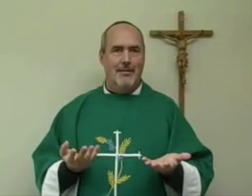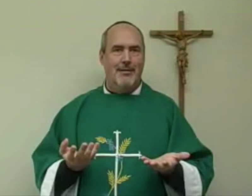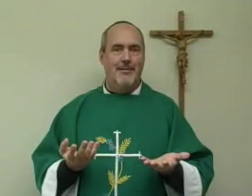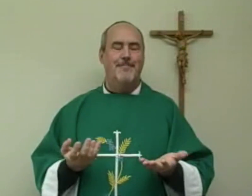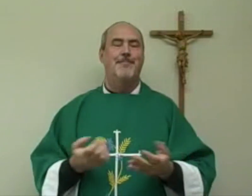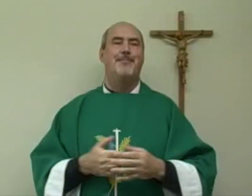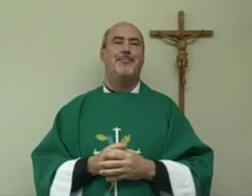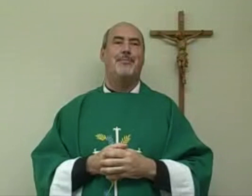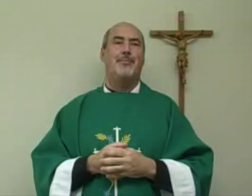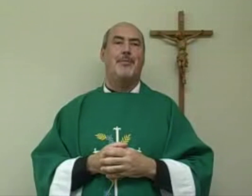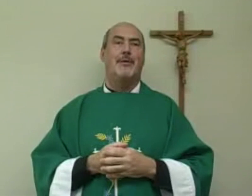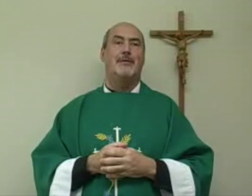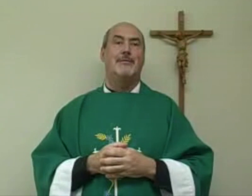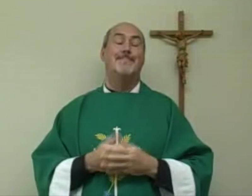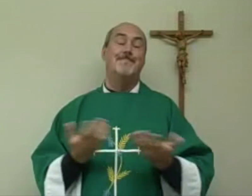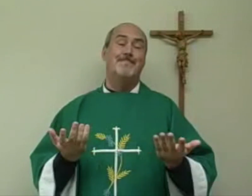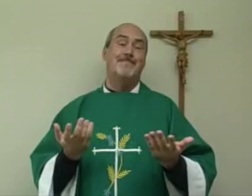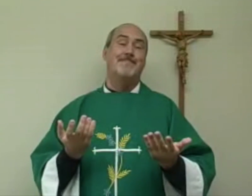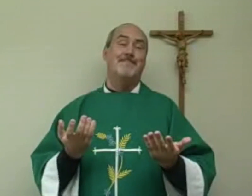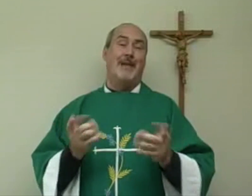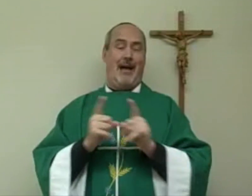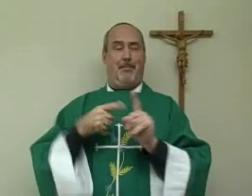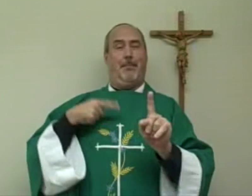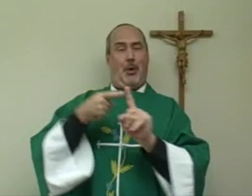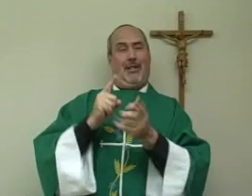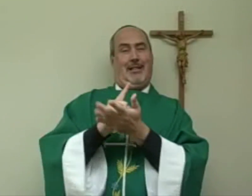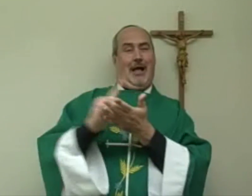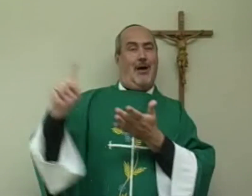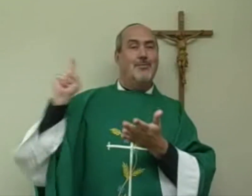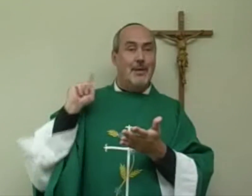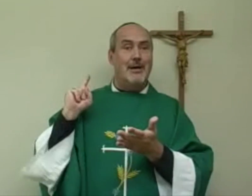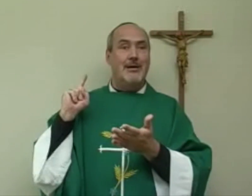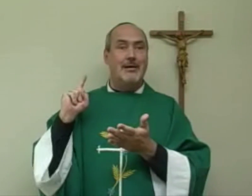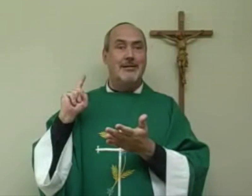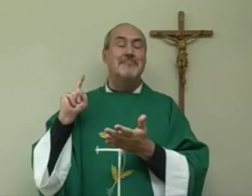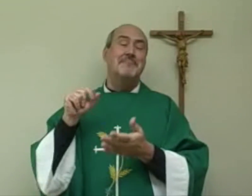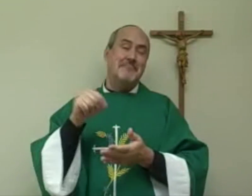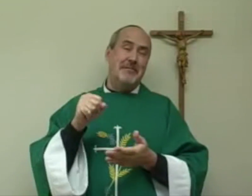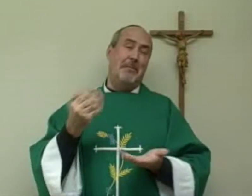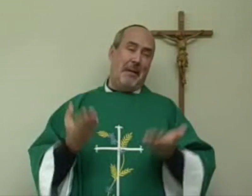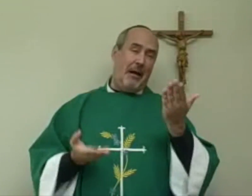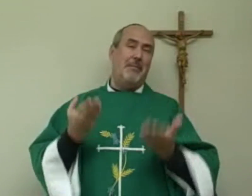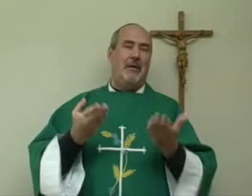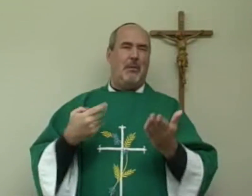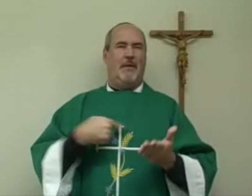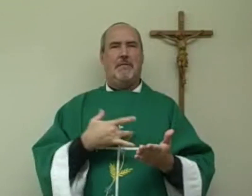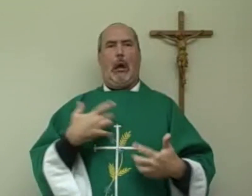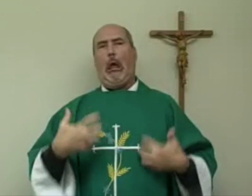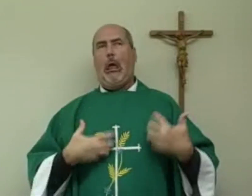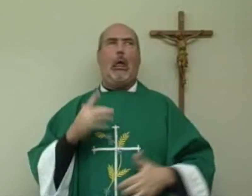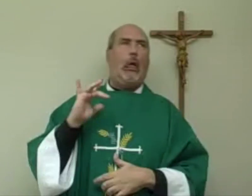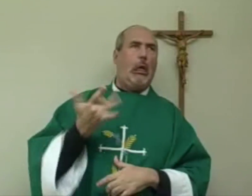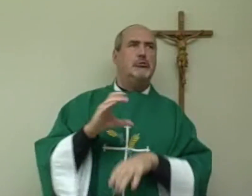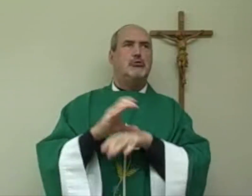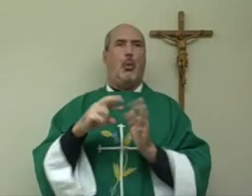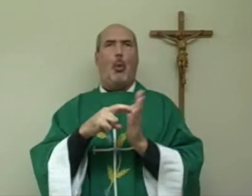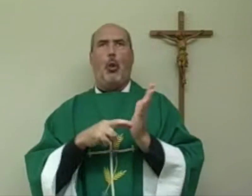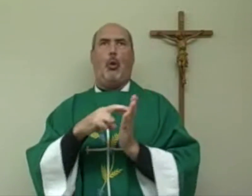us, and it's important for us to be holy. Now, last week,